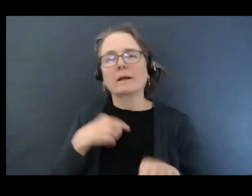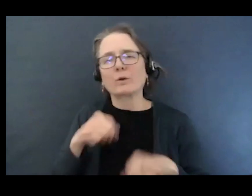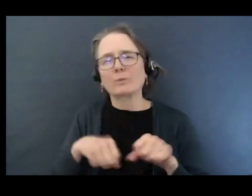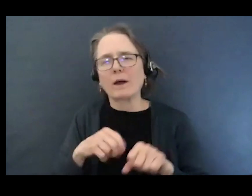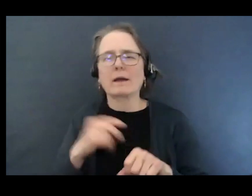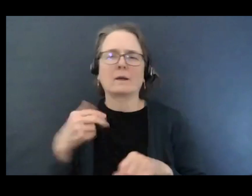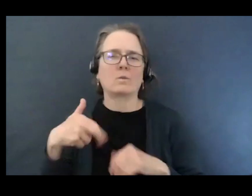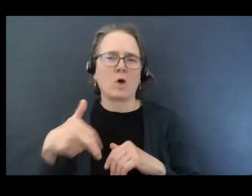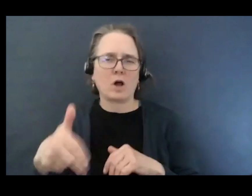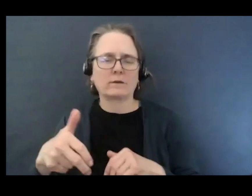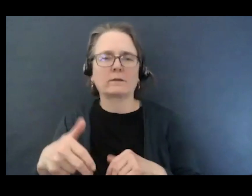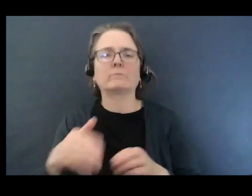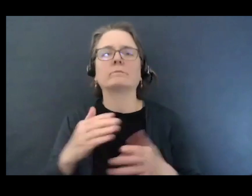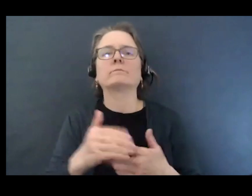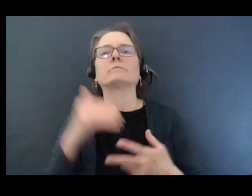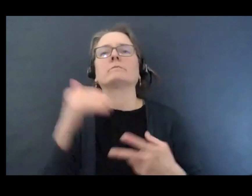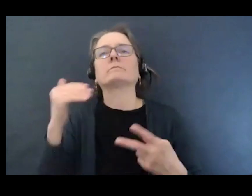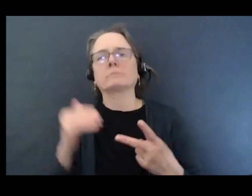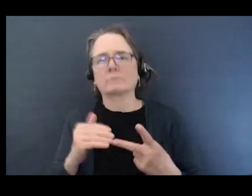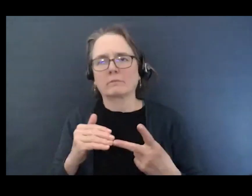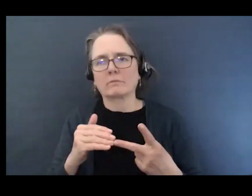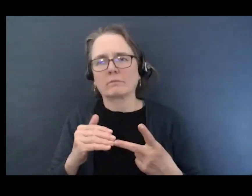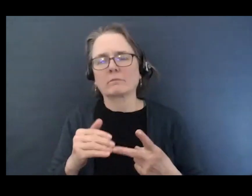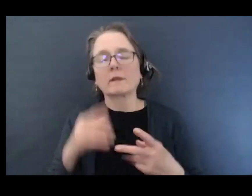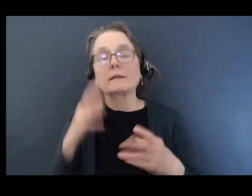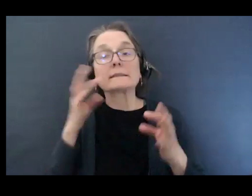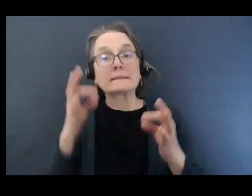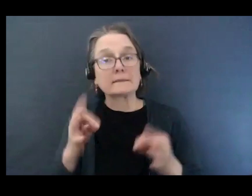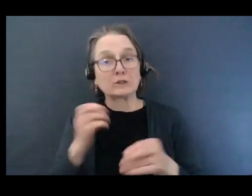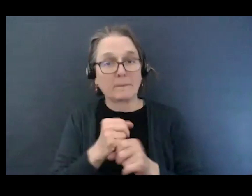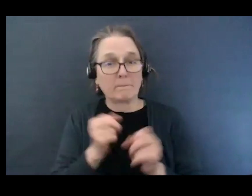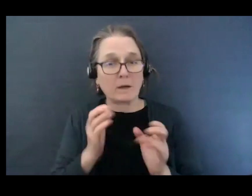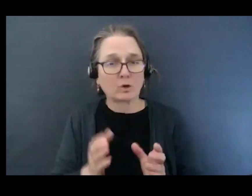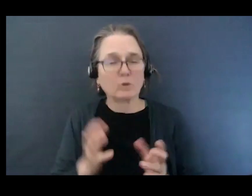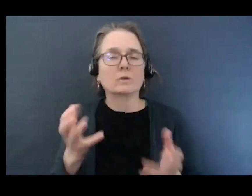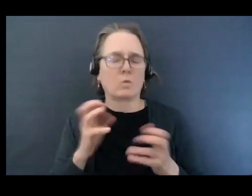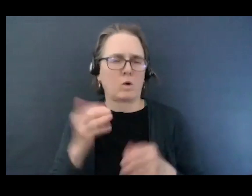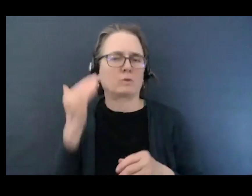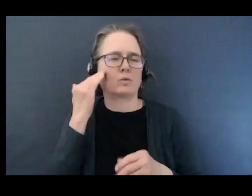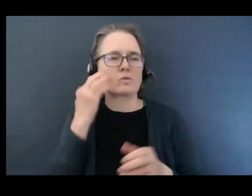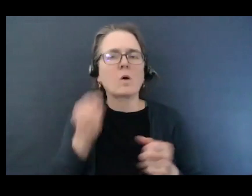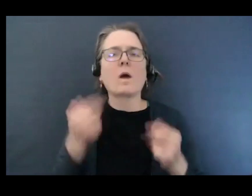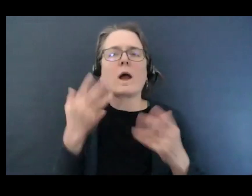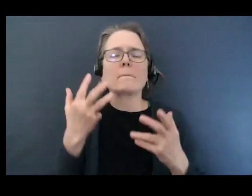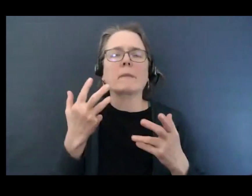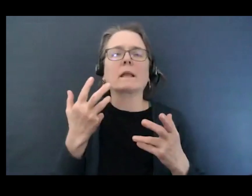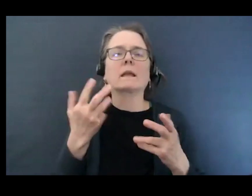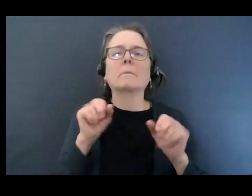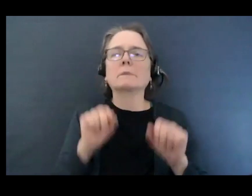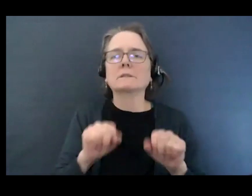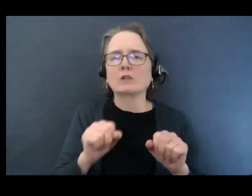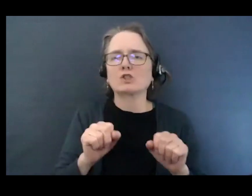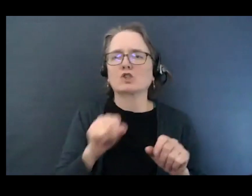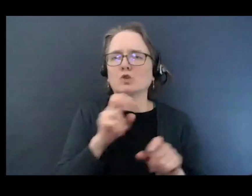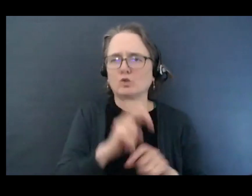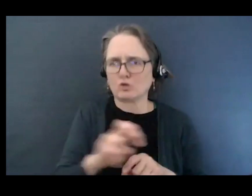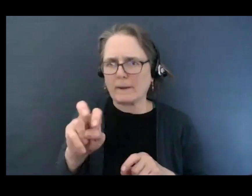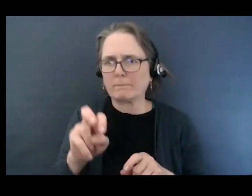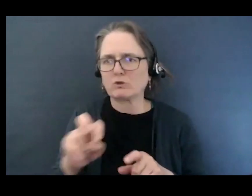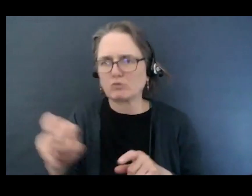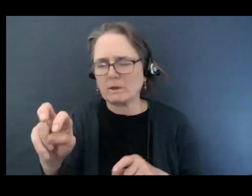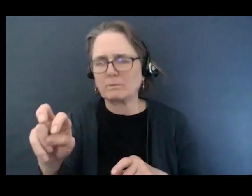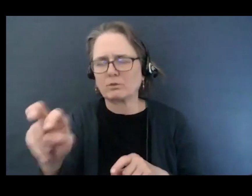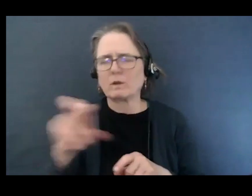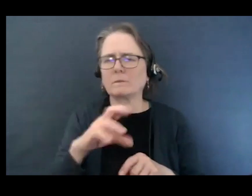Decision makers generally want to know both the number of potential trips and the unduplicated number of potential trip